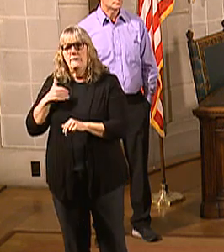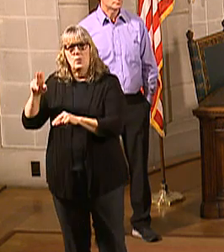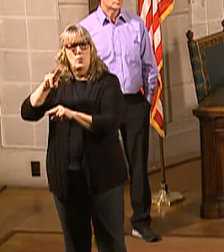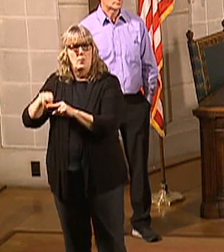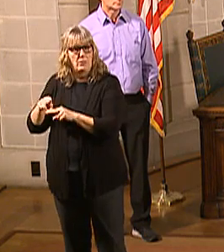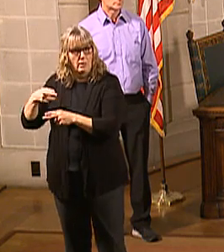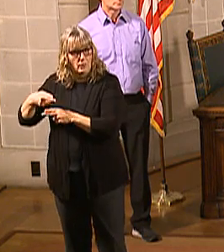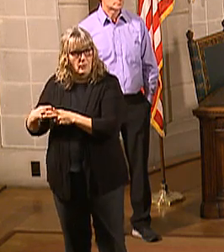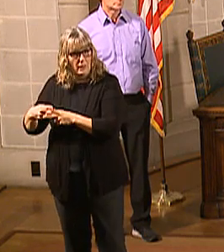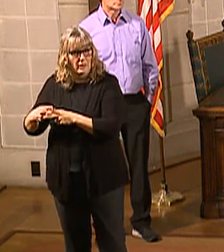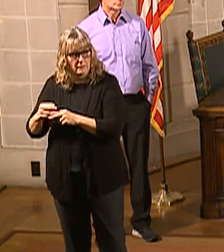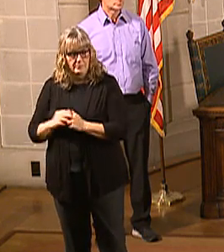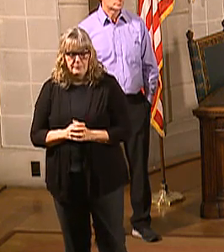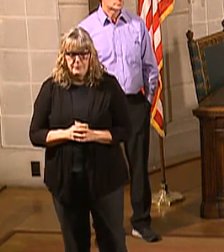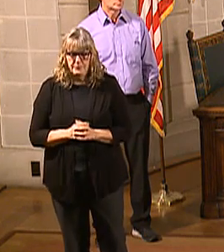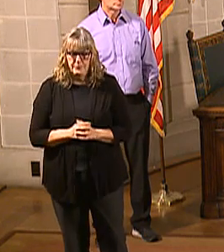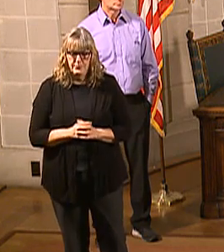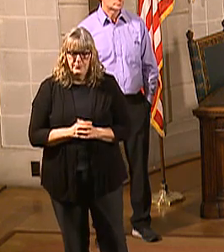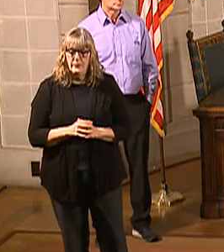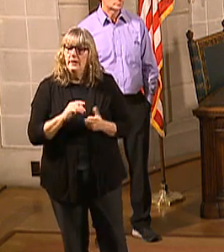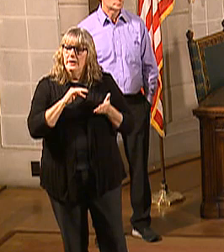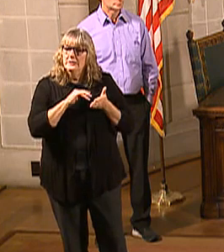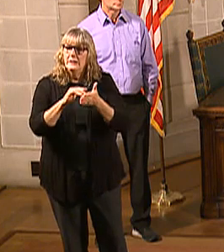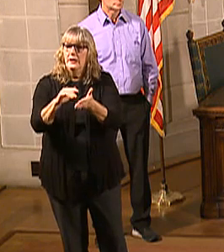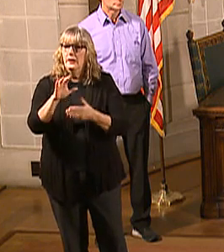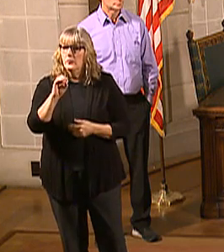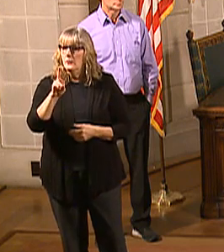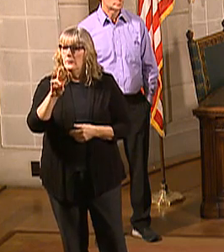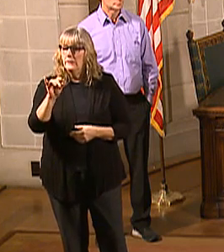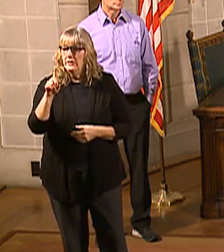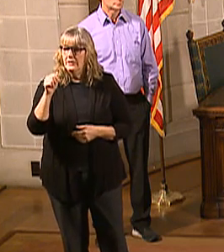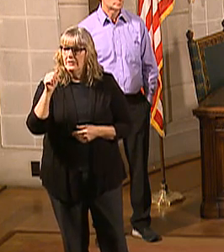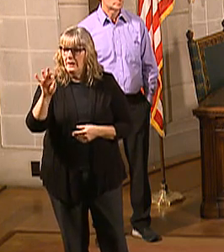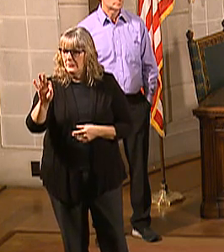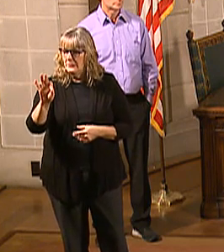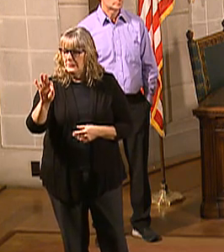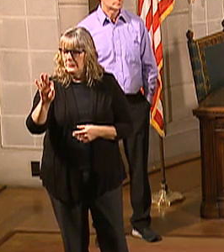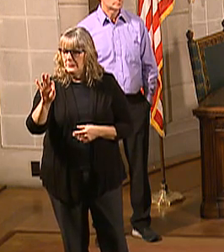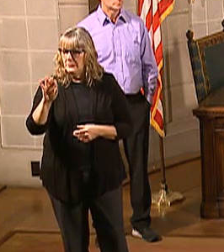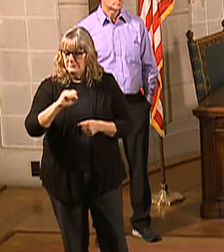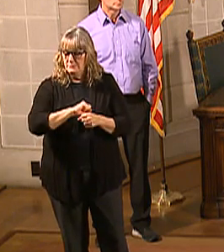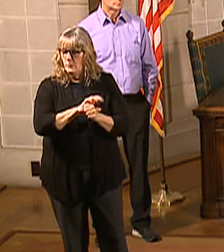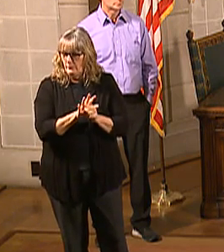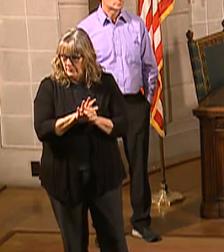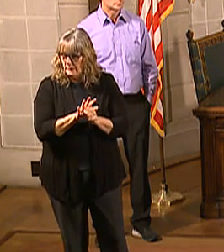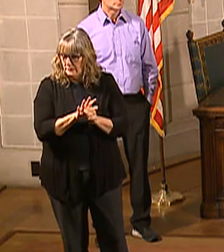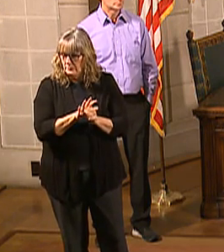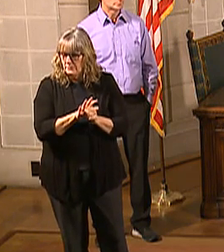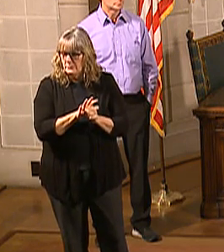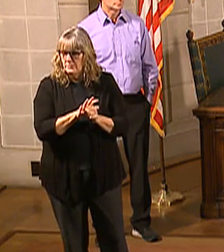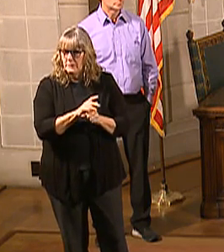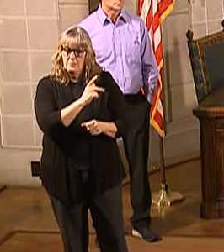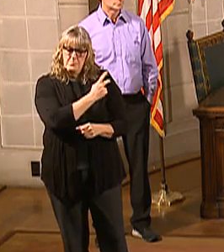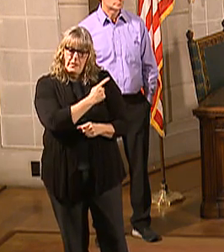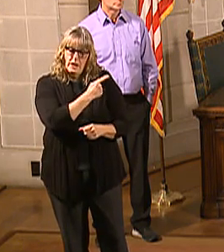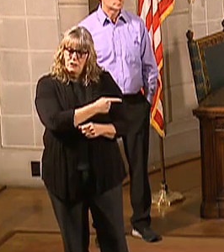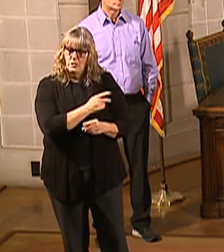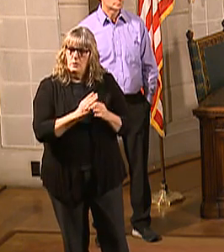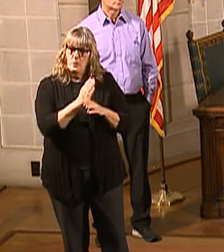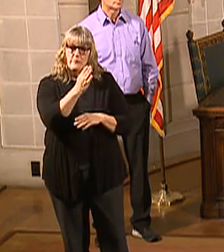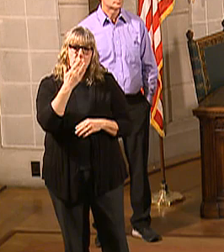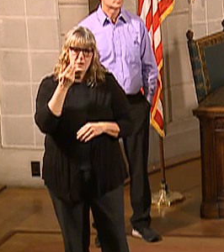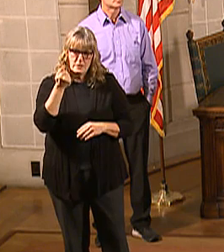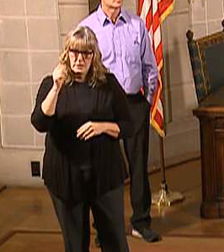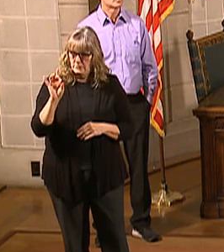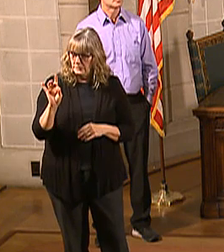weight. In a study of COVID-19 cases in the United States, patients over